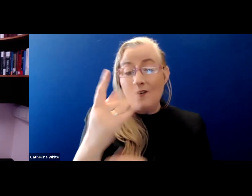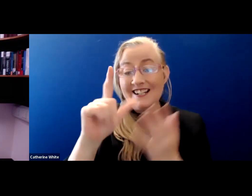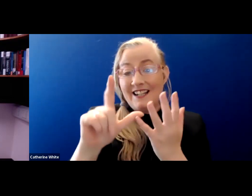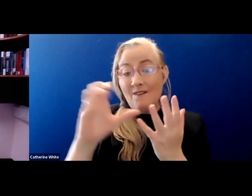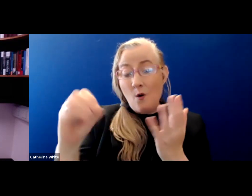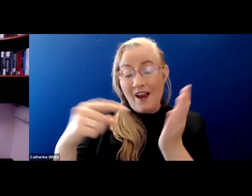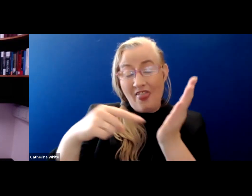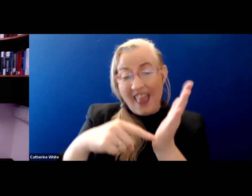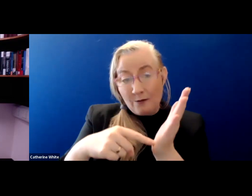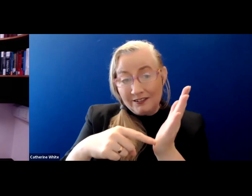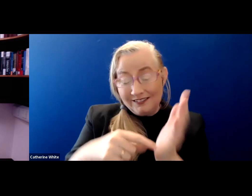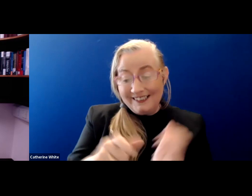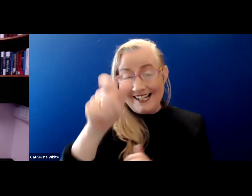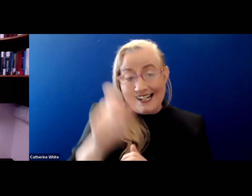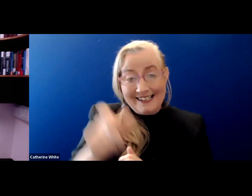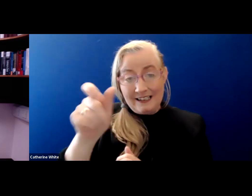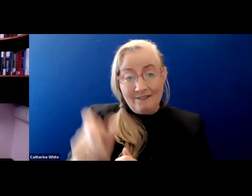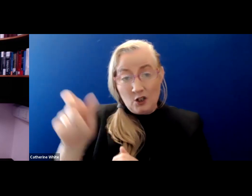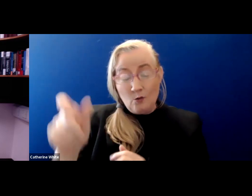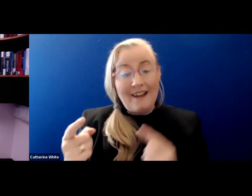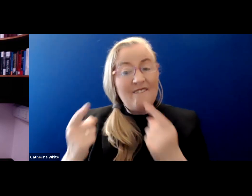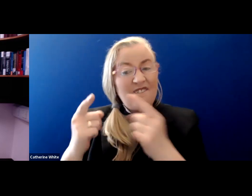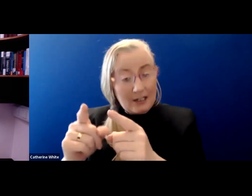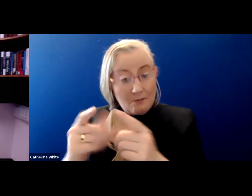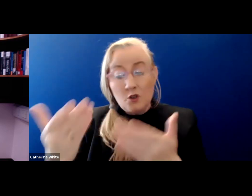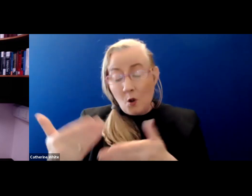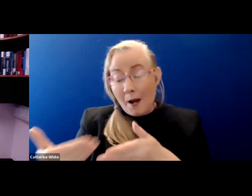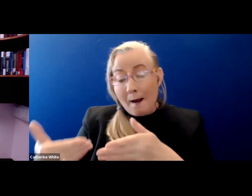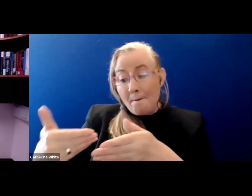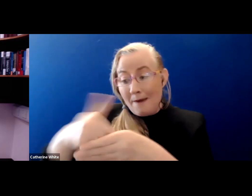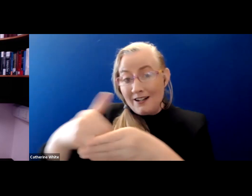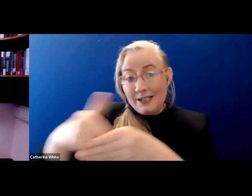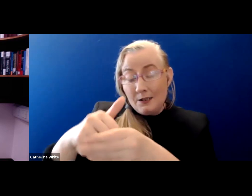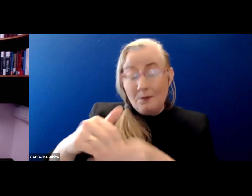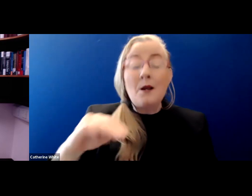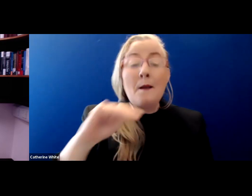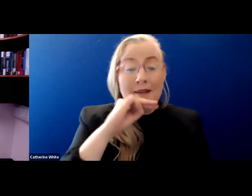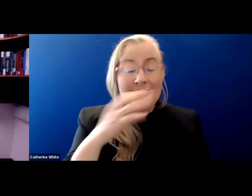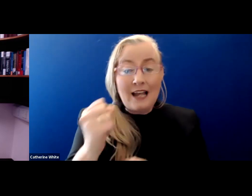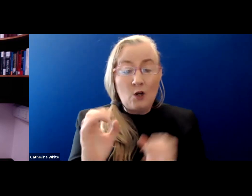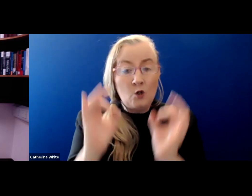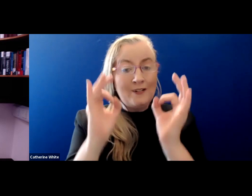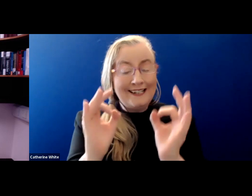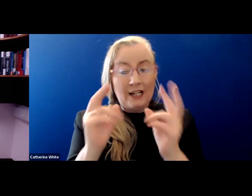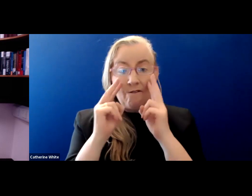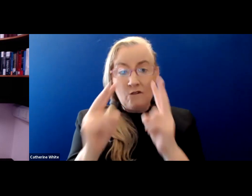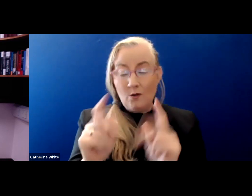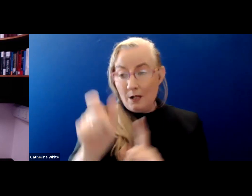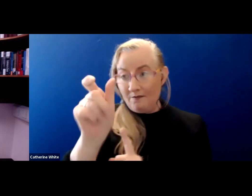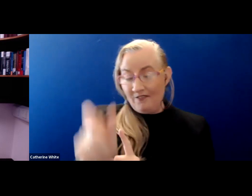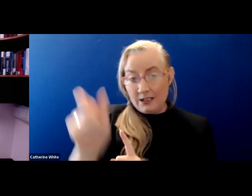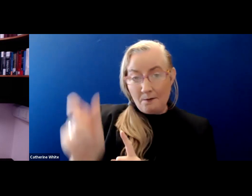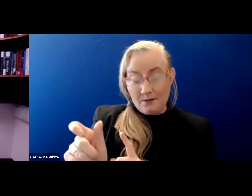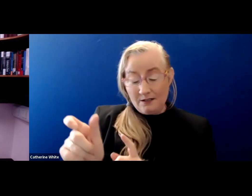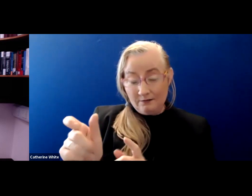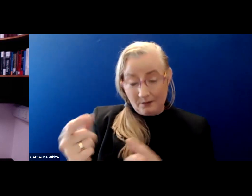470,000 individual victims. So participation certainly allows for the unique views of victims to be presented and